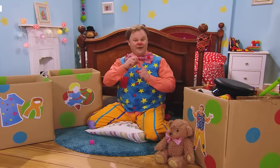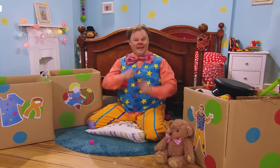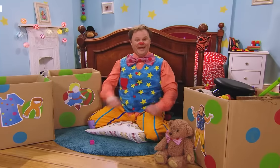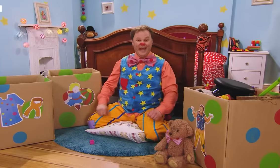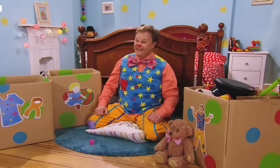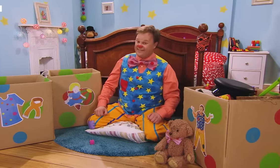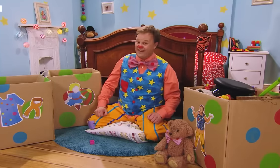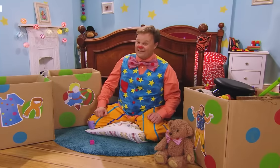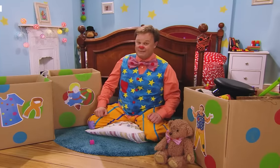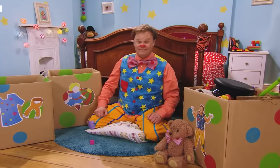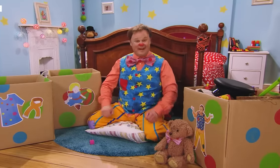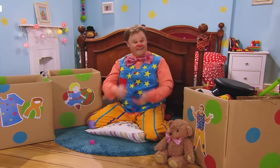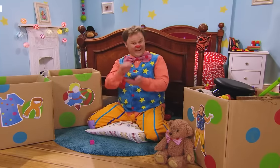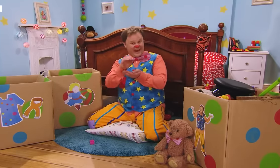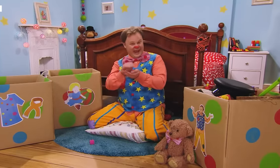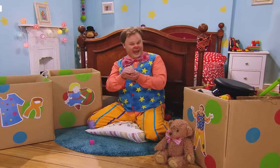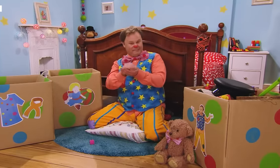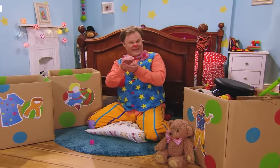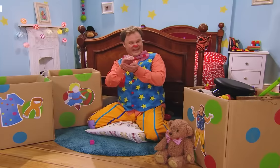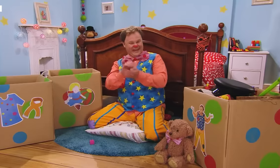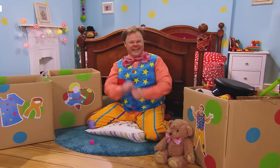Polly is going to be very happy.